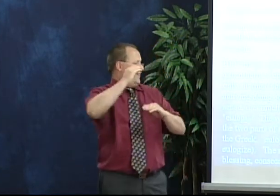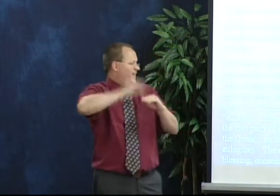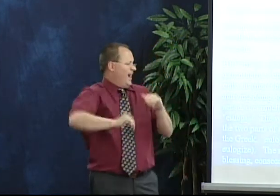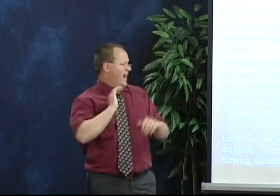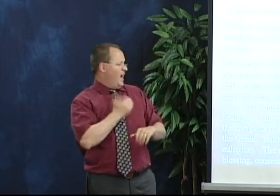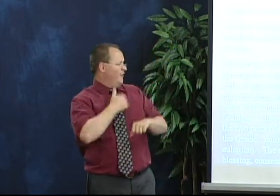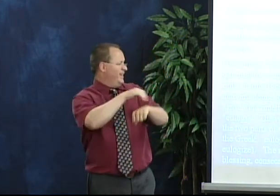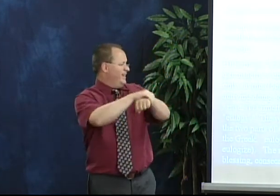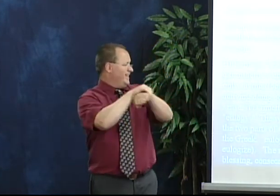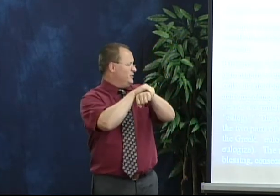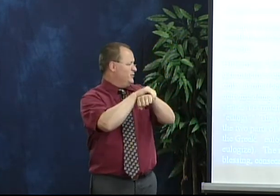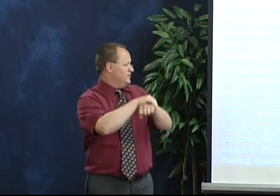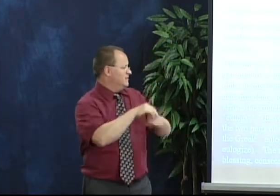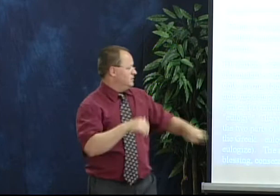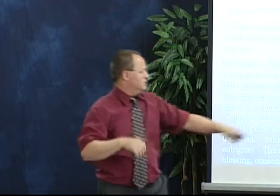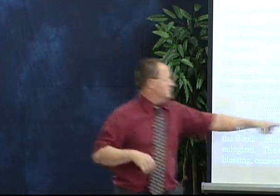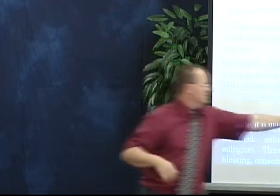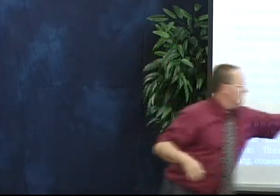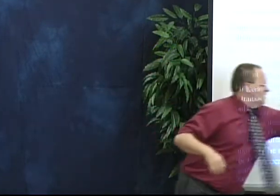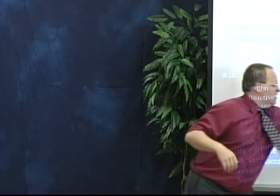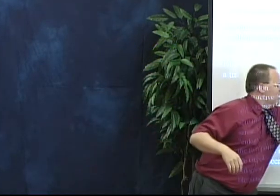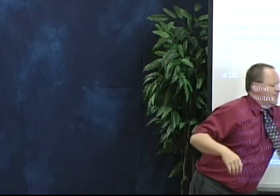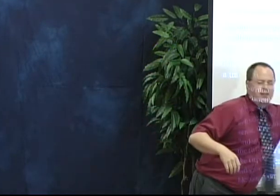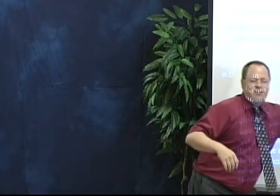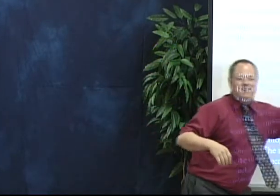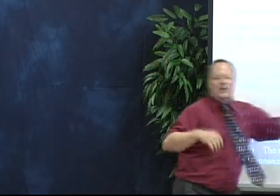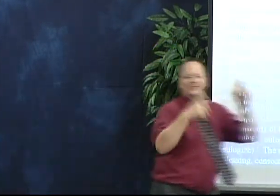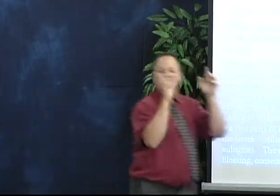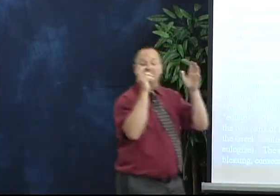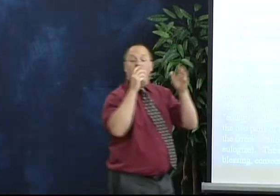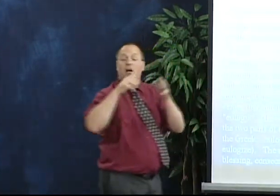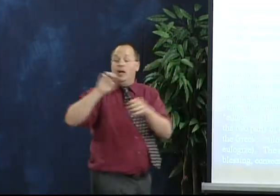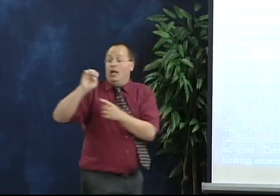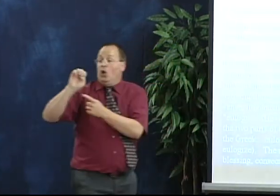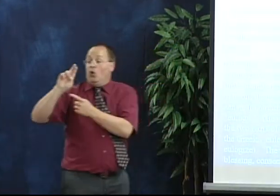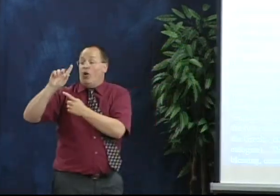So it is stronger than our English cognate.